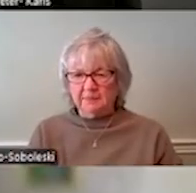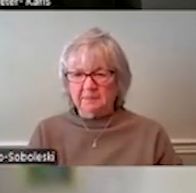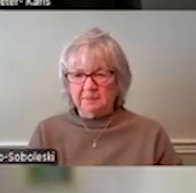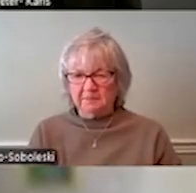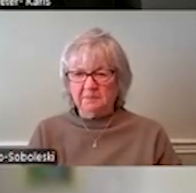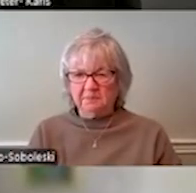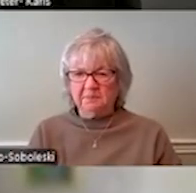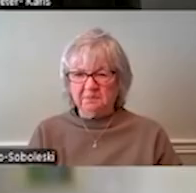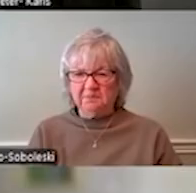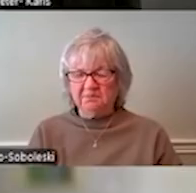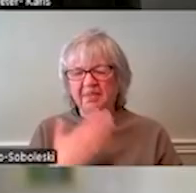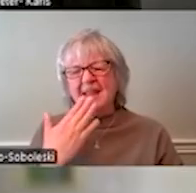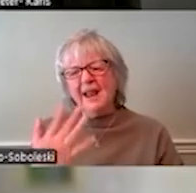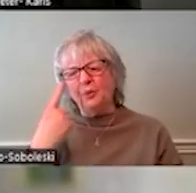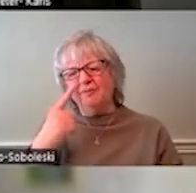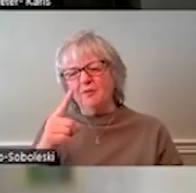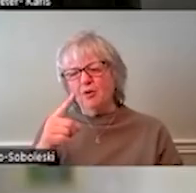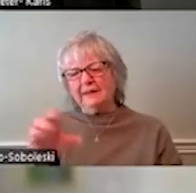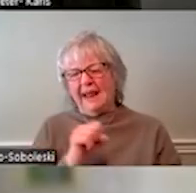more information there.